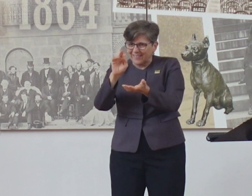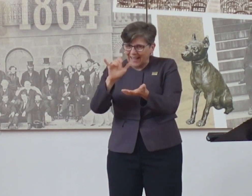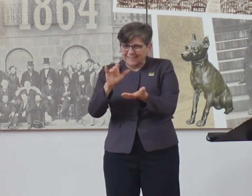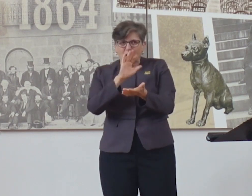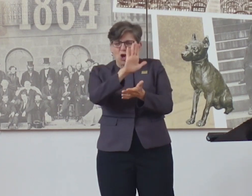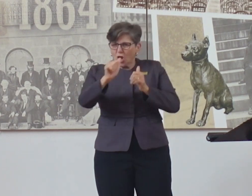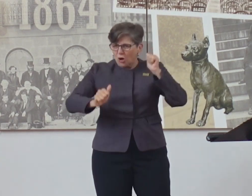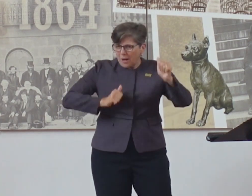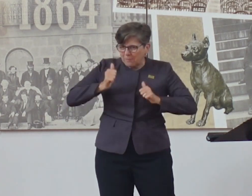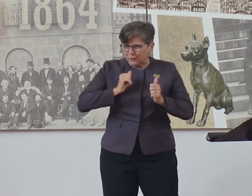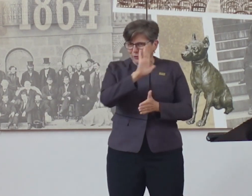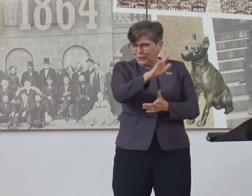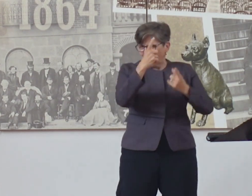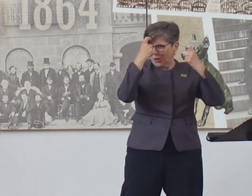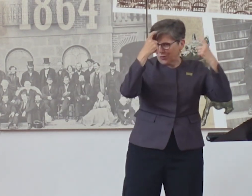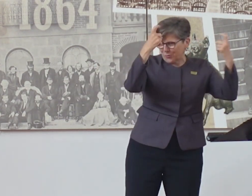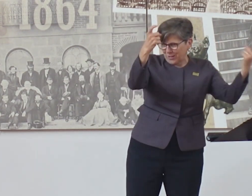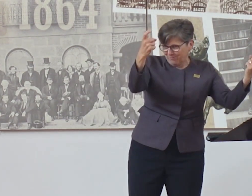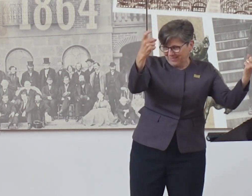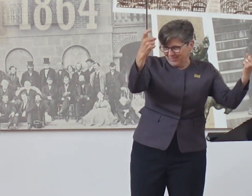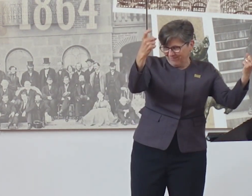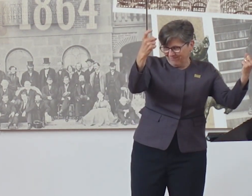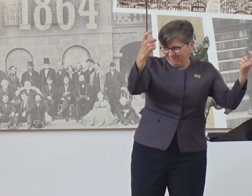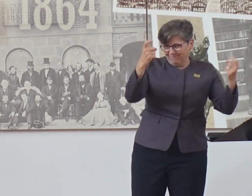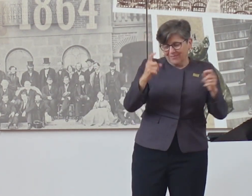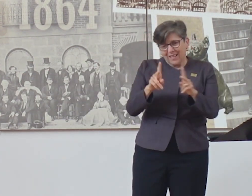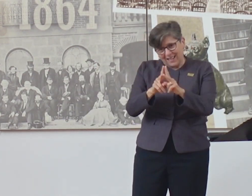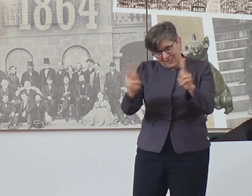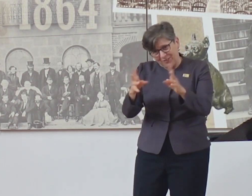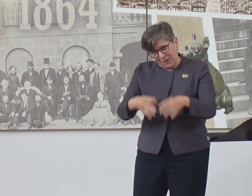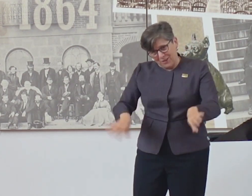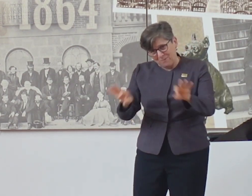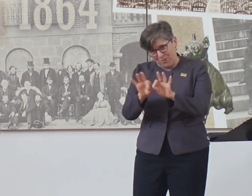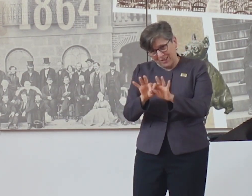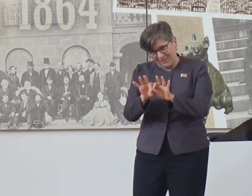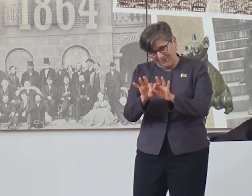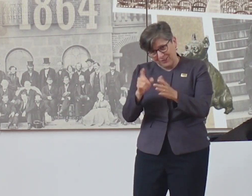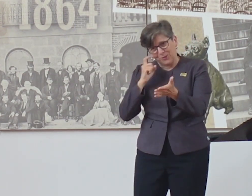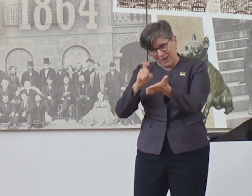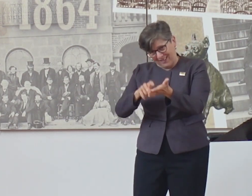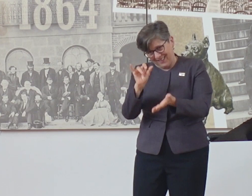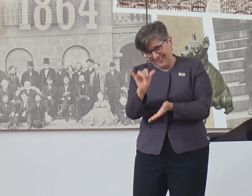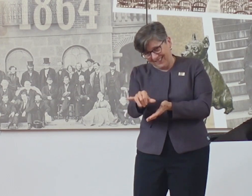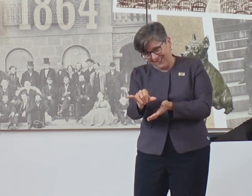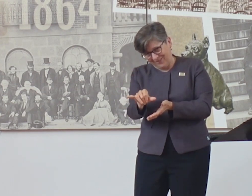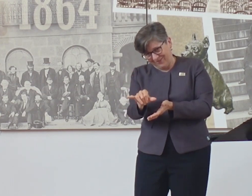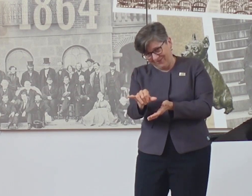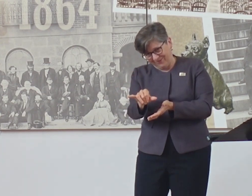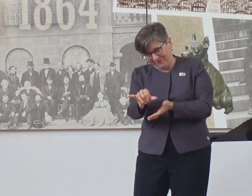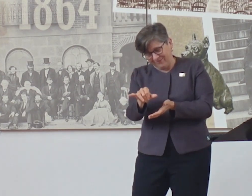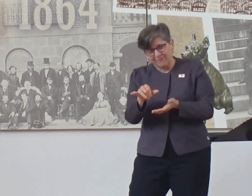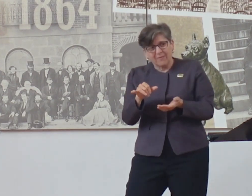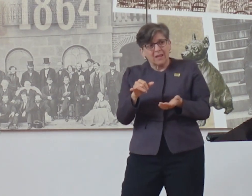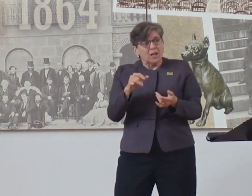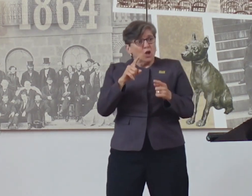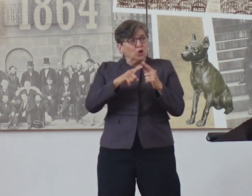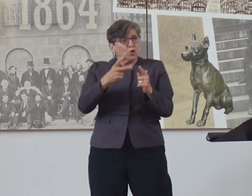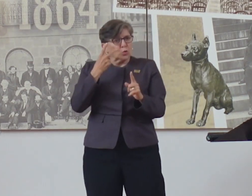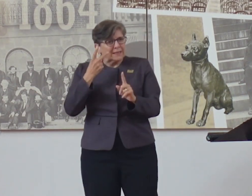thank you for your support of Nancy and her ambitions and her dreams. It's very important what you've done for her, and I wanted to note and